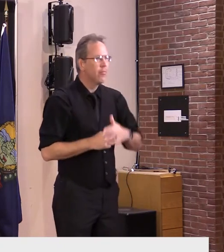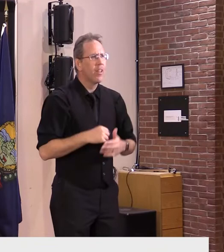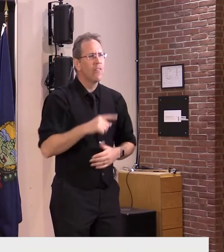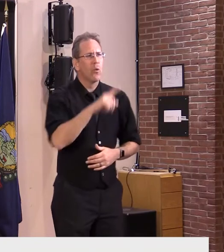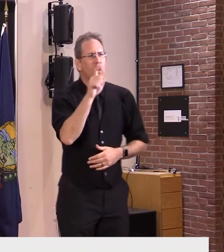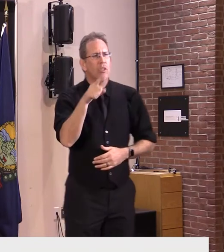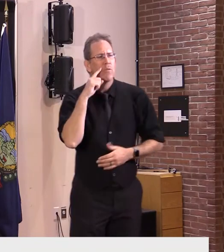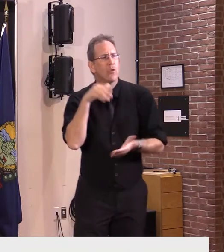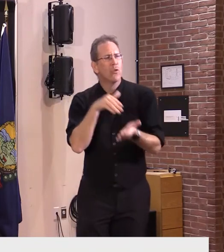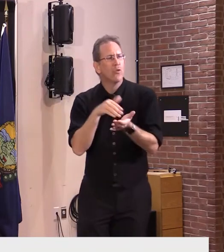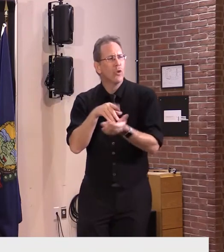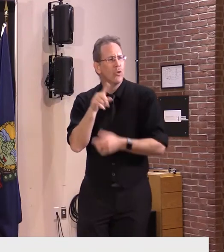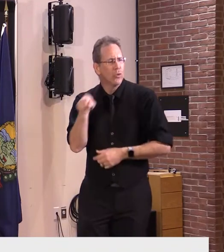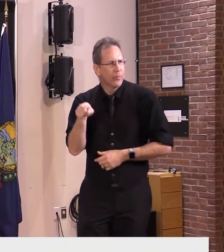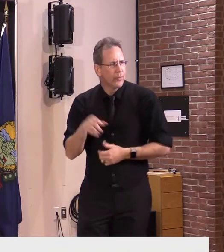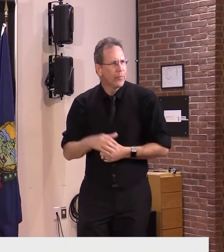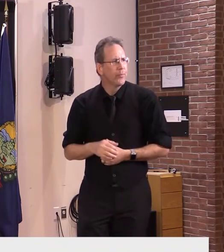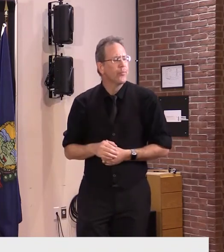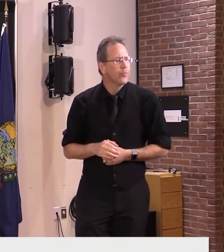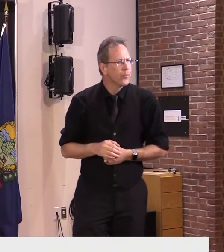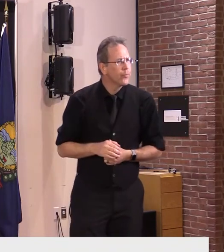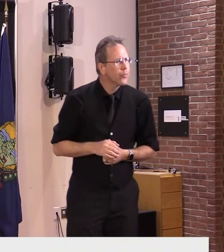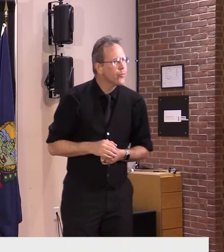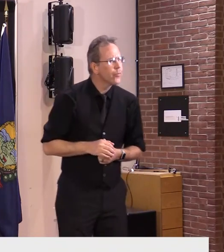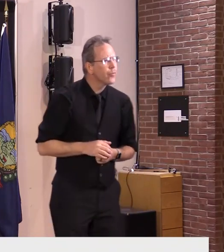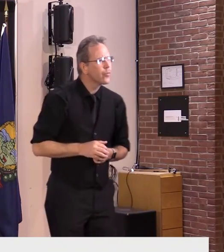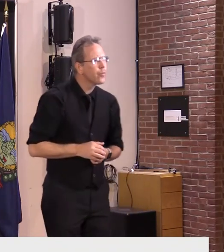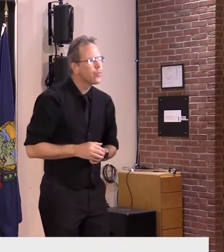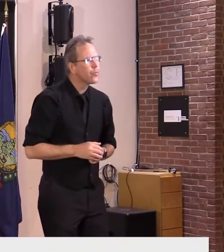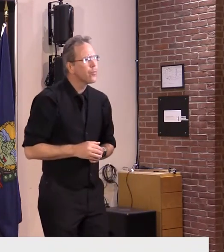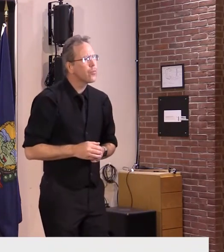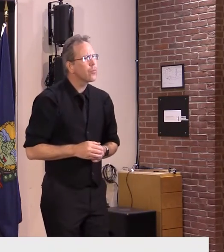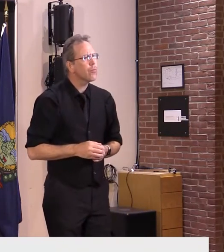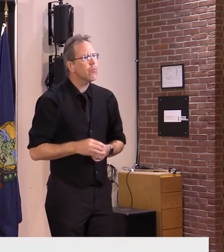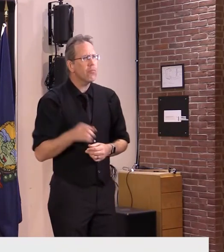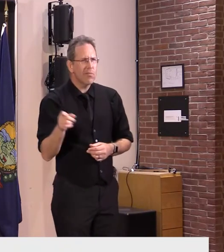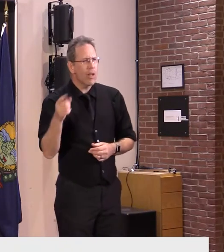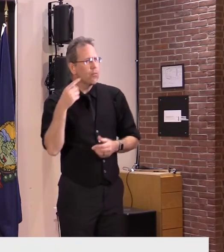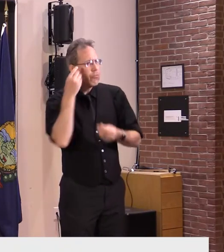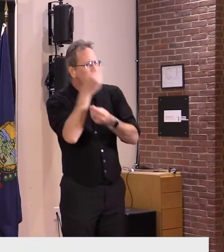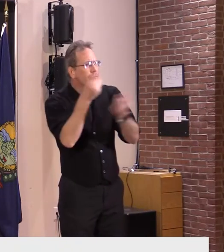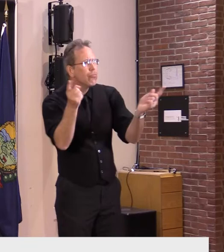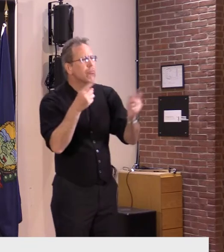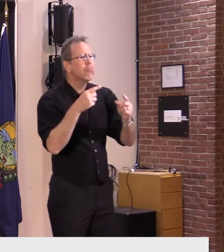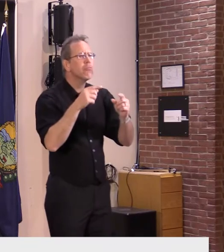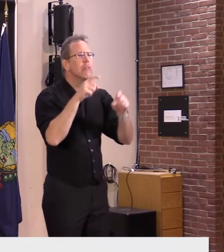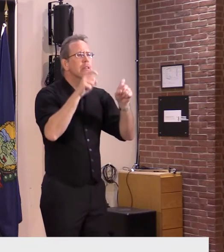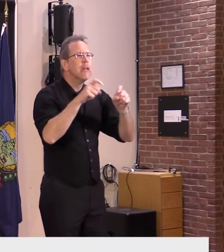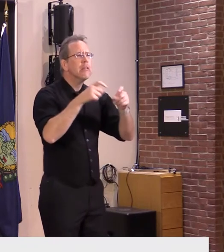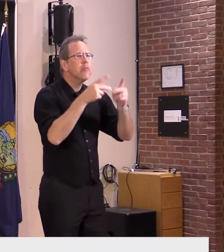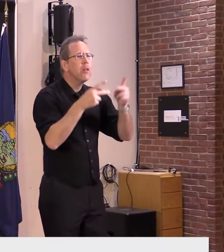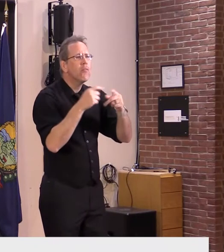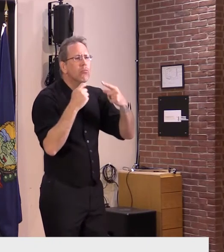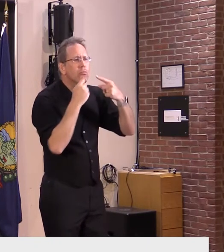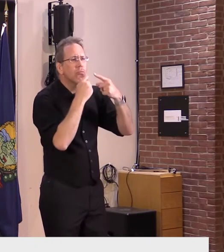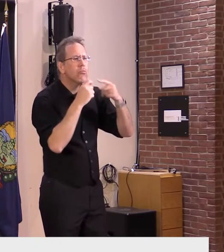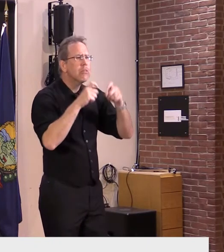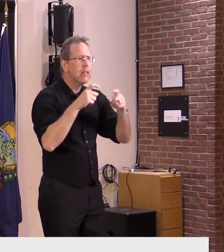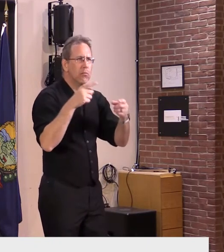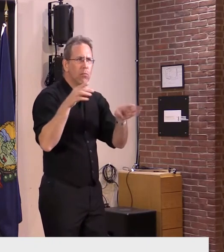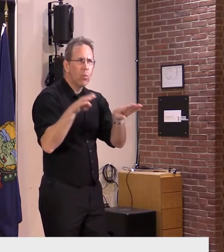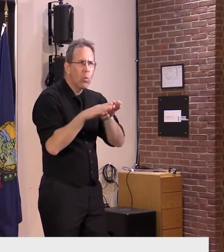In one instance, he mentioned that testing sites would be closing in May. And then in another instance, he mentioned that people